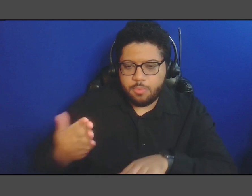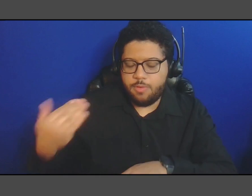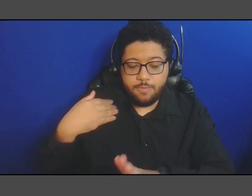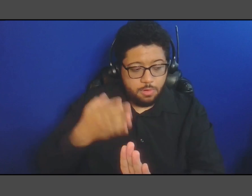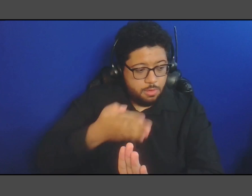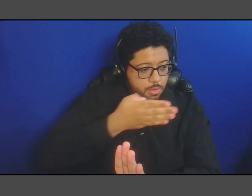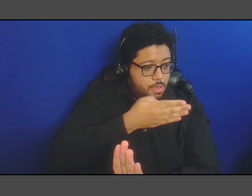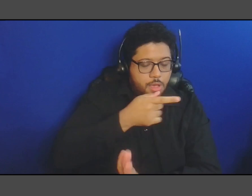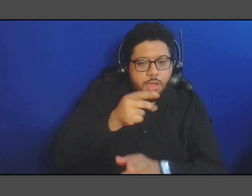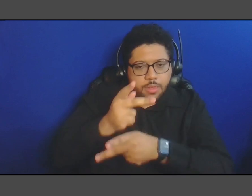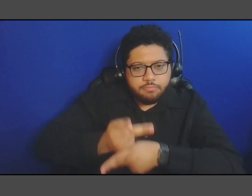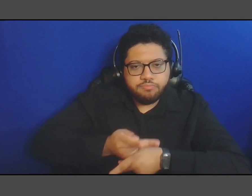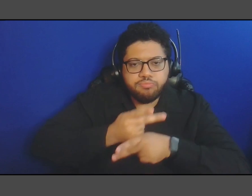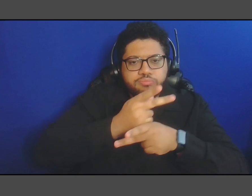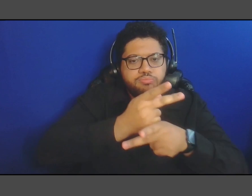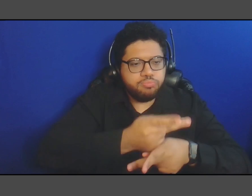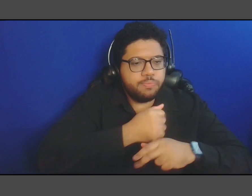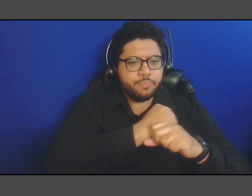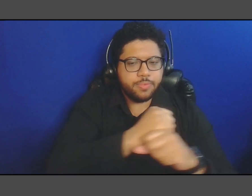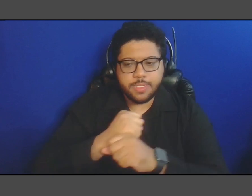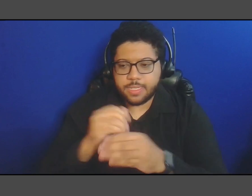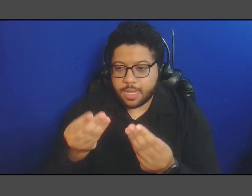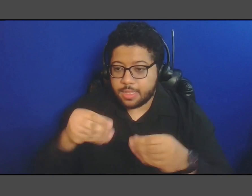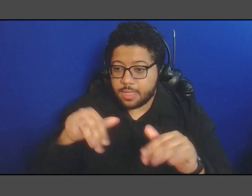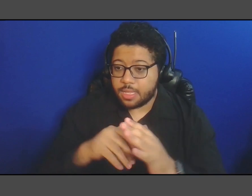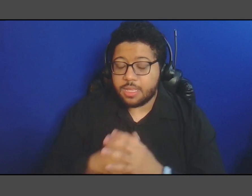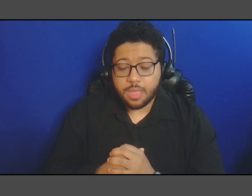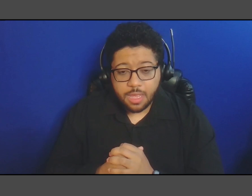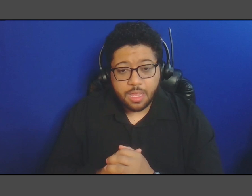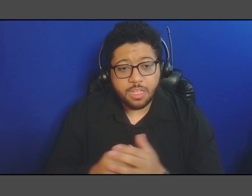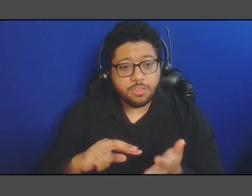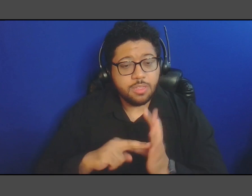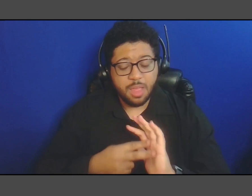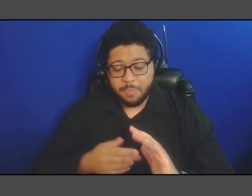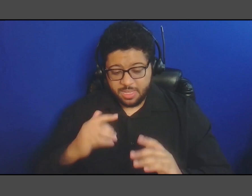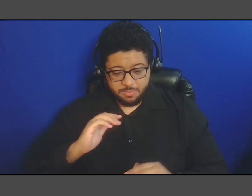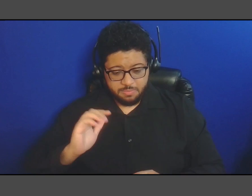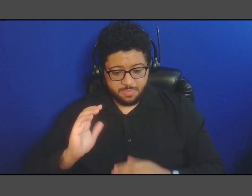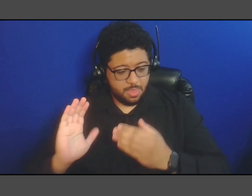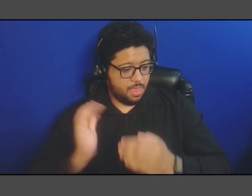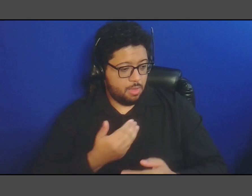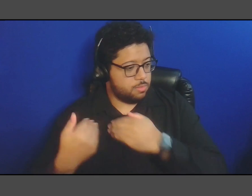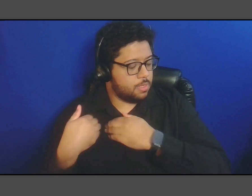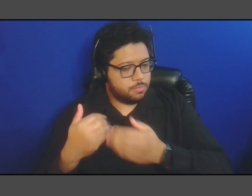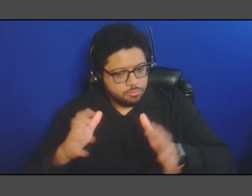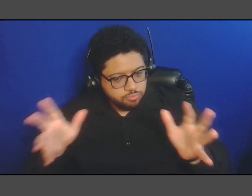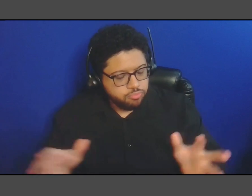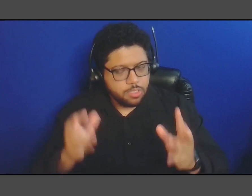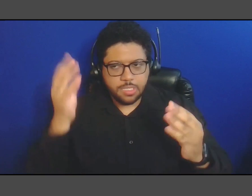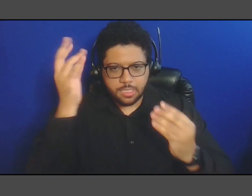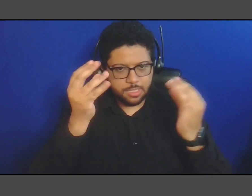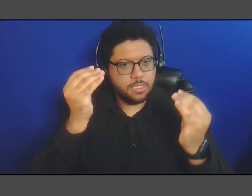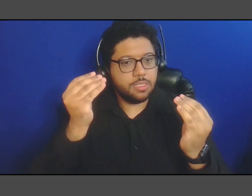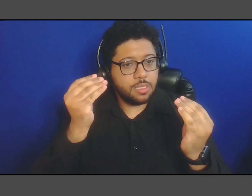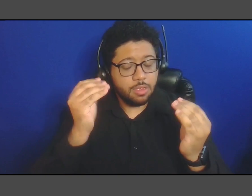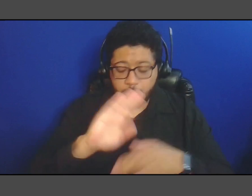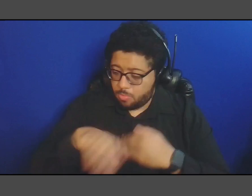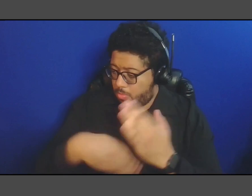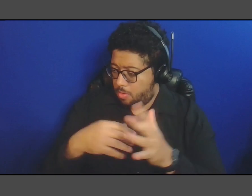make sure that we're helping people to think about, right? Because we're all Americans and we all have to honor our past.